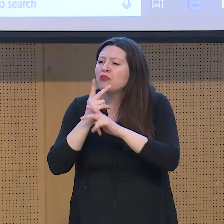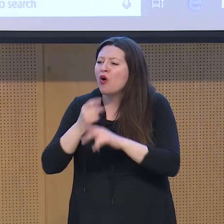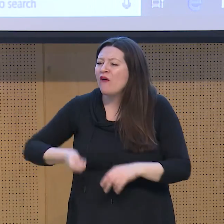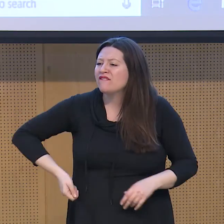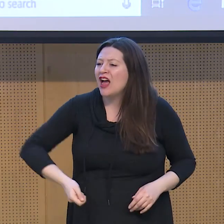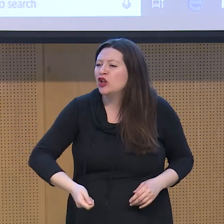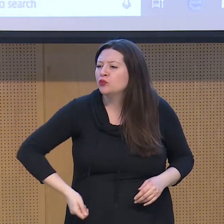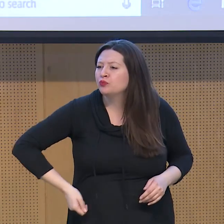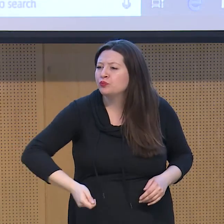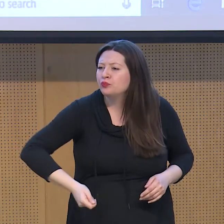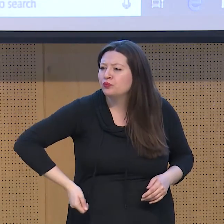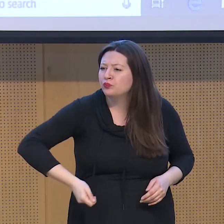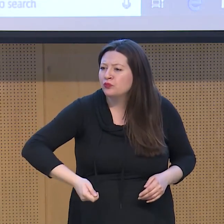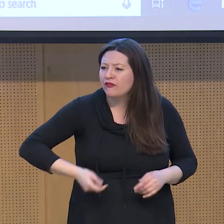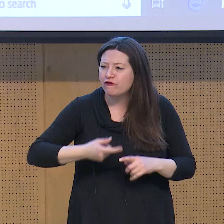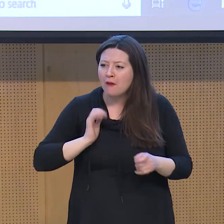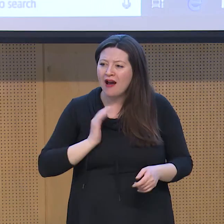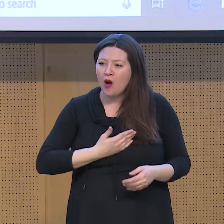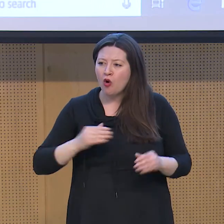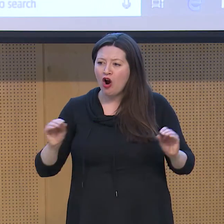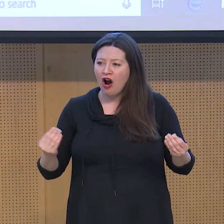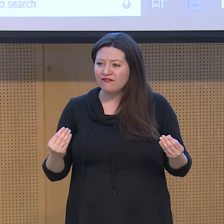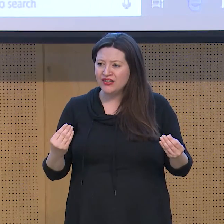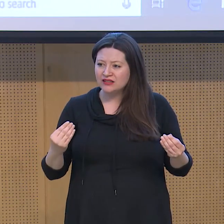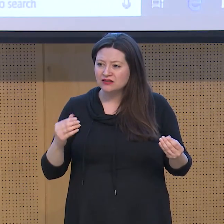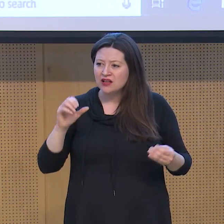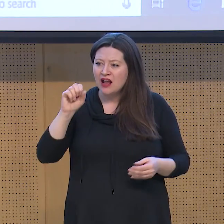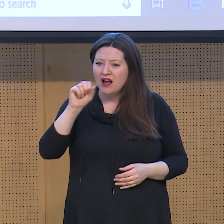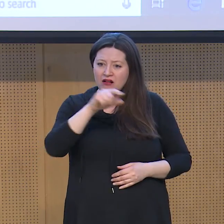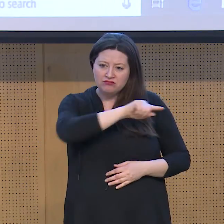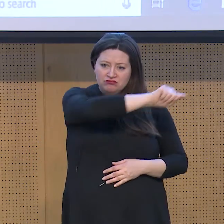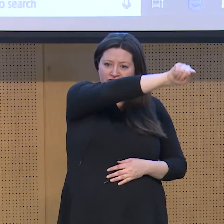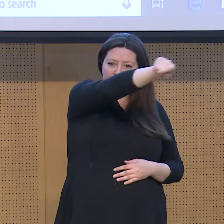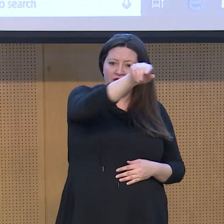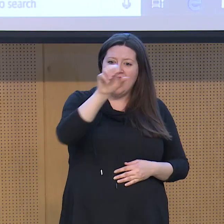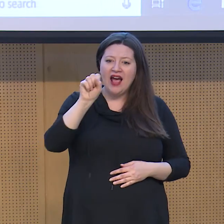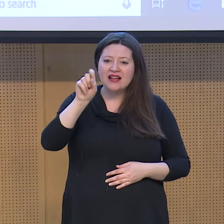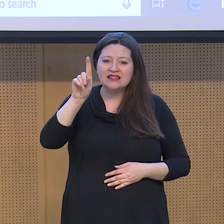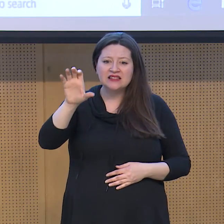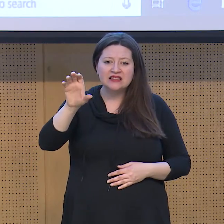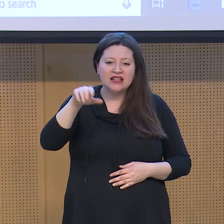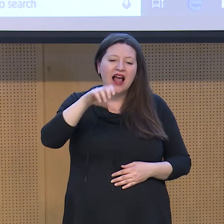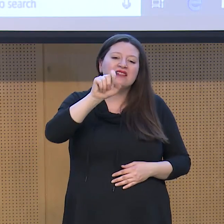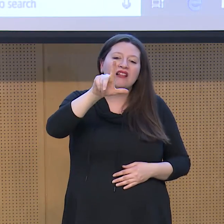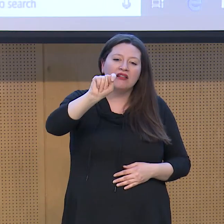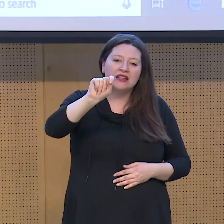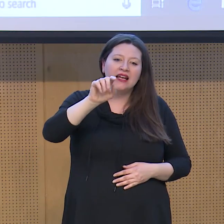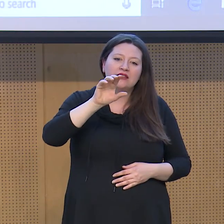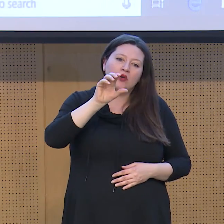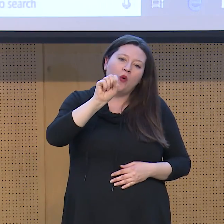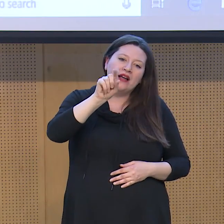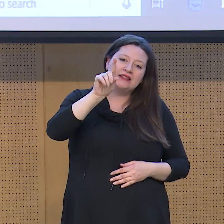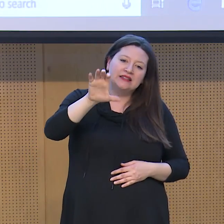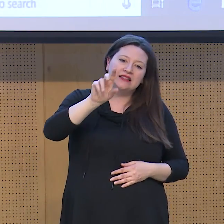You can also borrow a vacuum from our office, which is right around the corner, the SLT office.